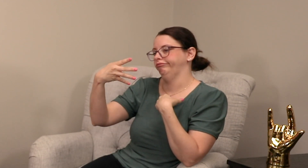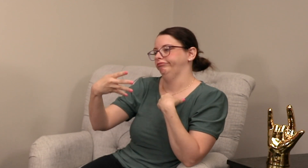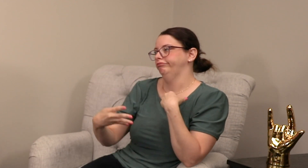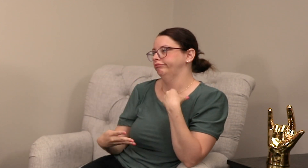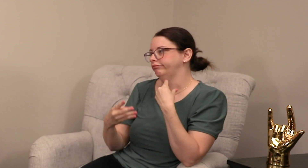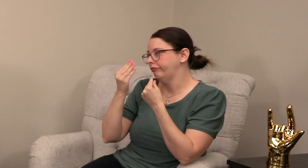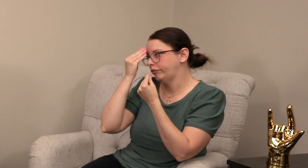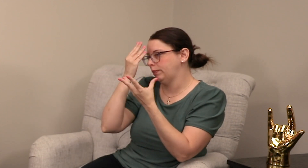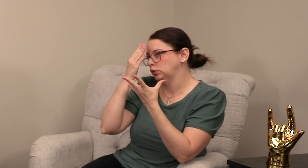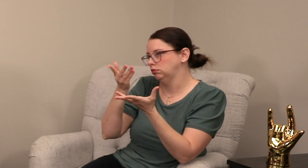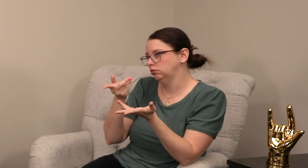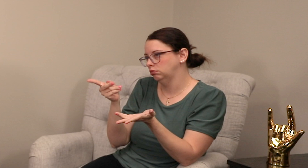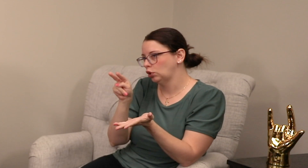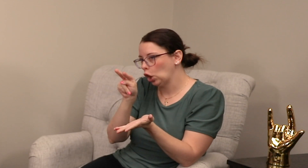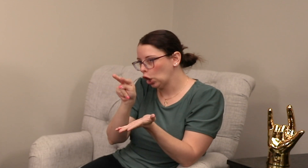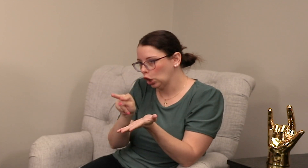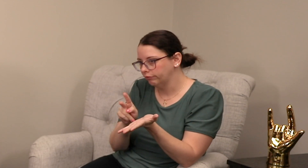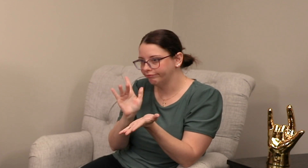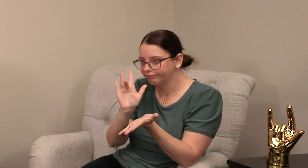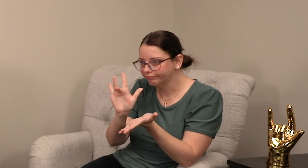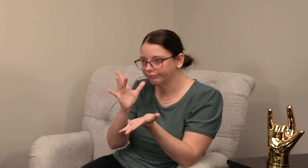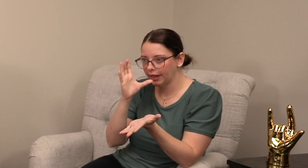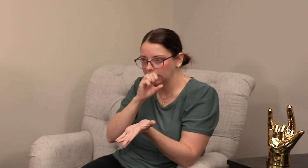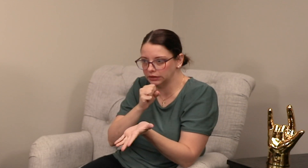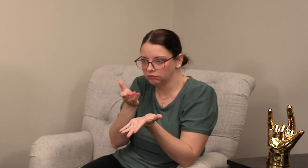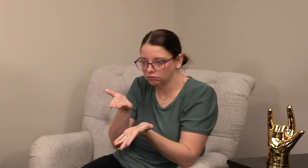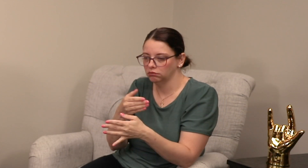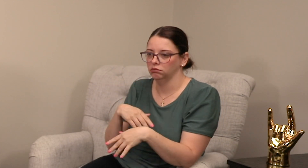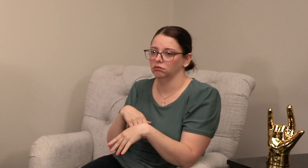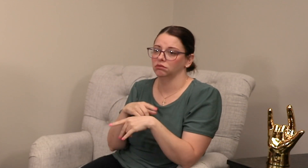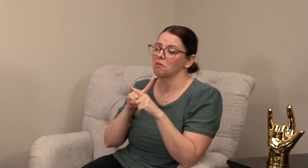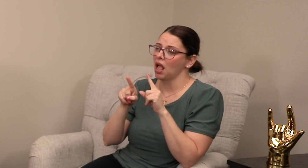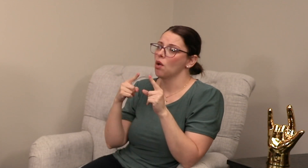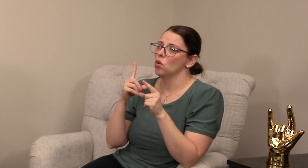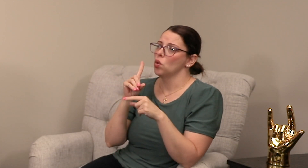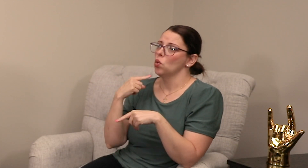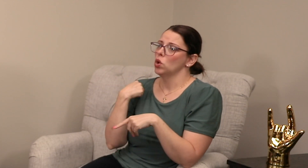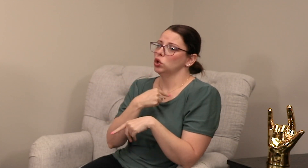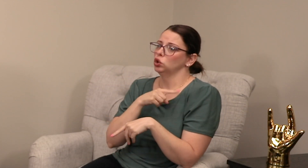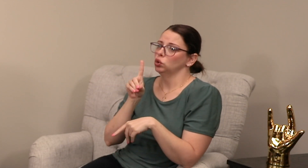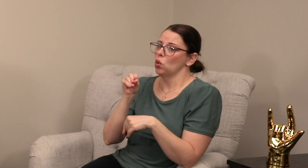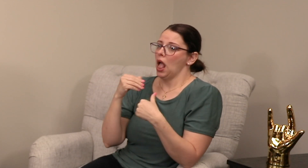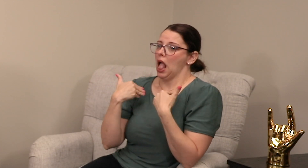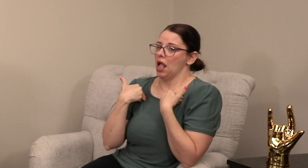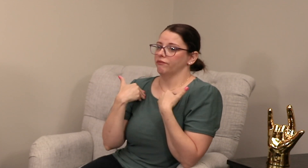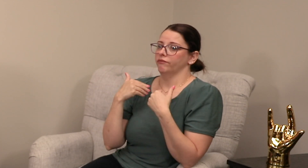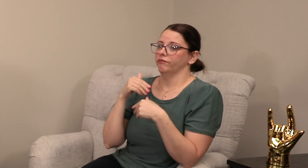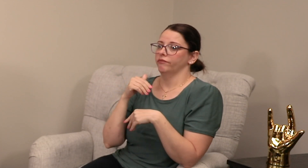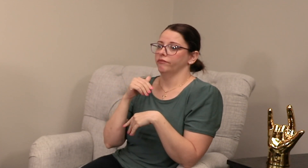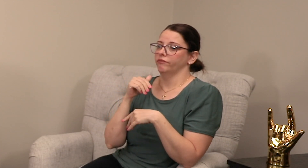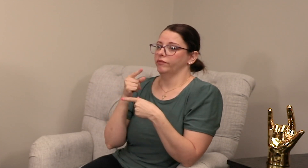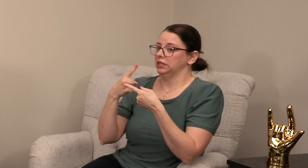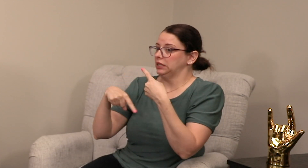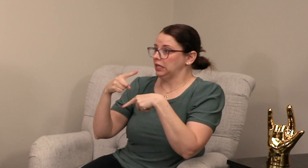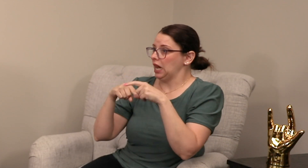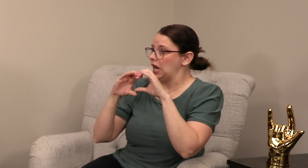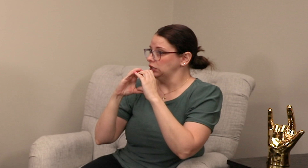mean, right there, readily available, so much information. You can just kind of sort through that. We do